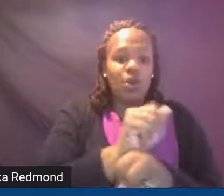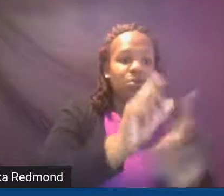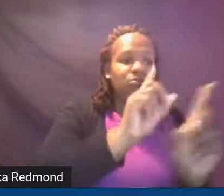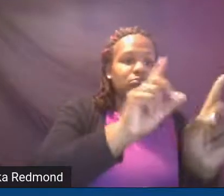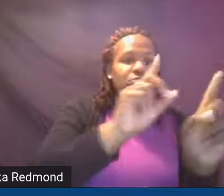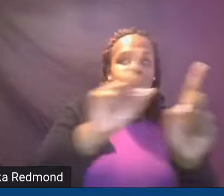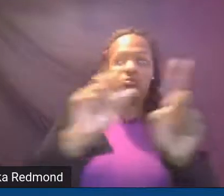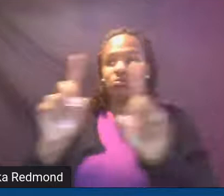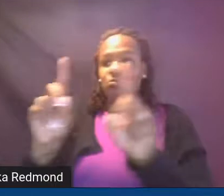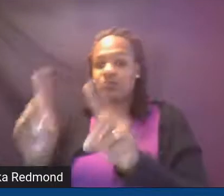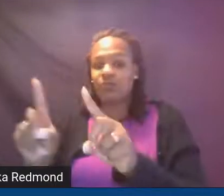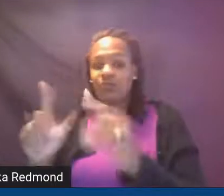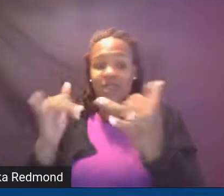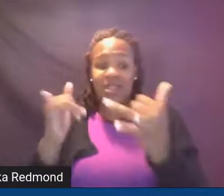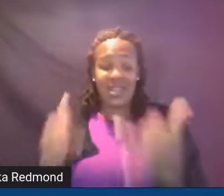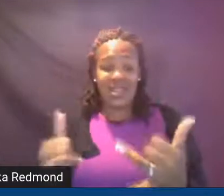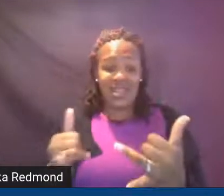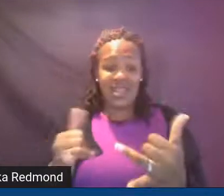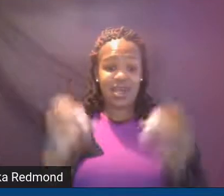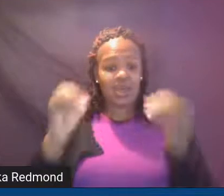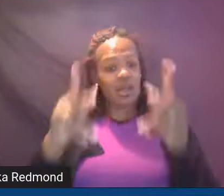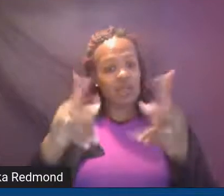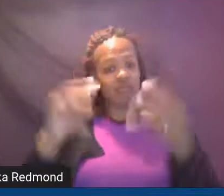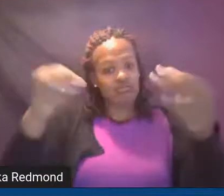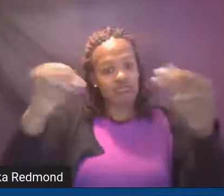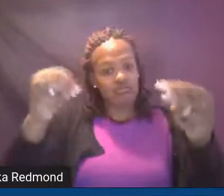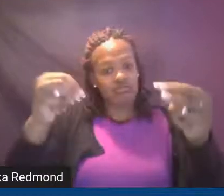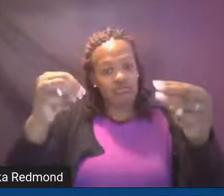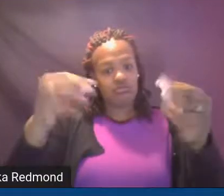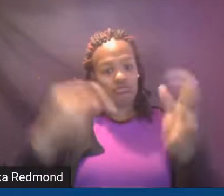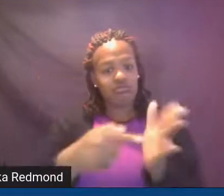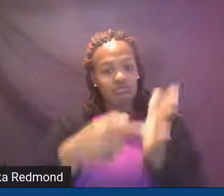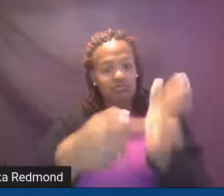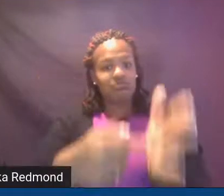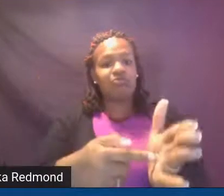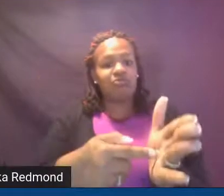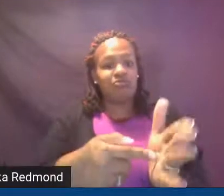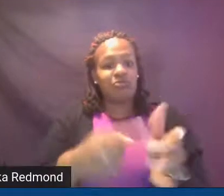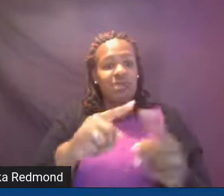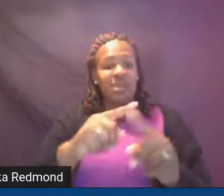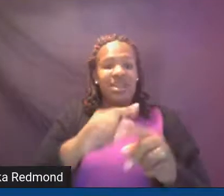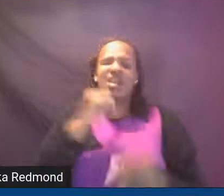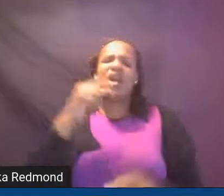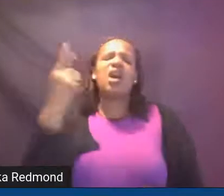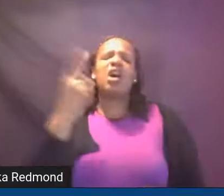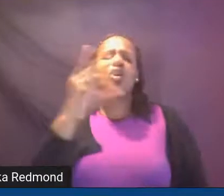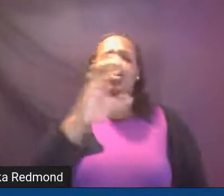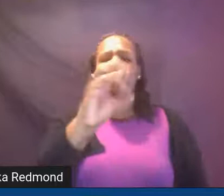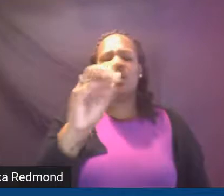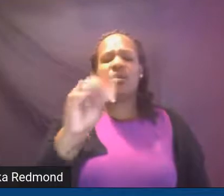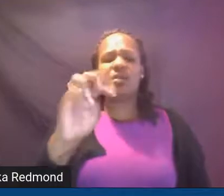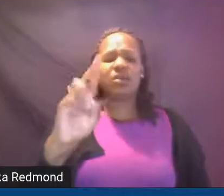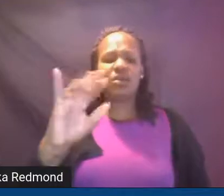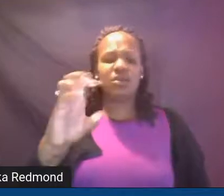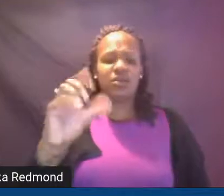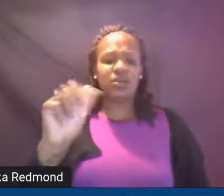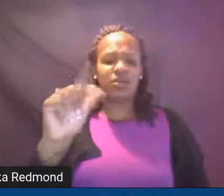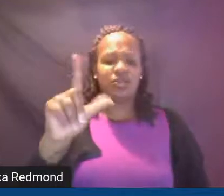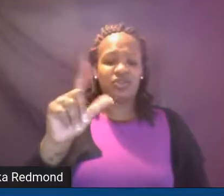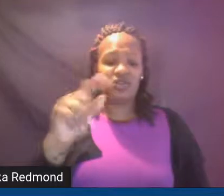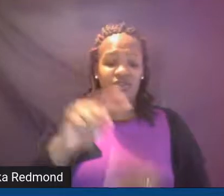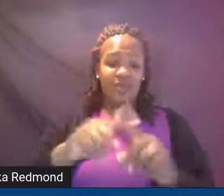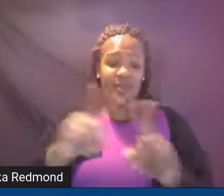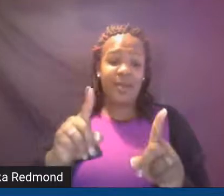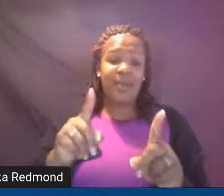the opportunities that the market presents itself, not just to succeed commercially, but to succeed as a purpose-driven